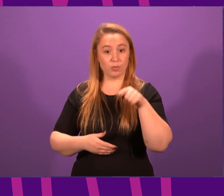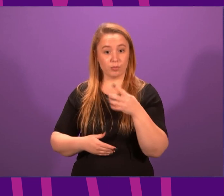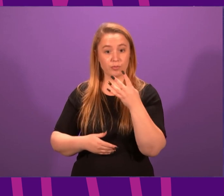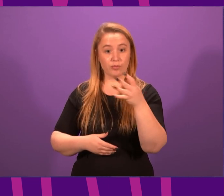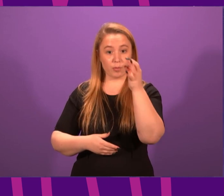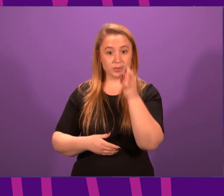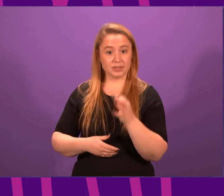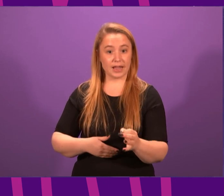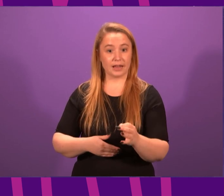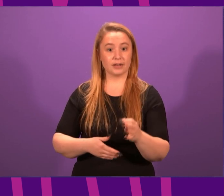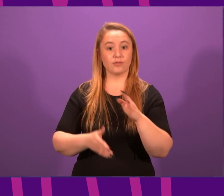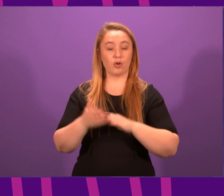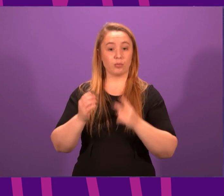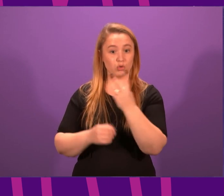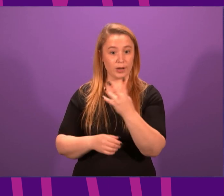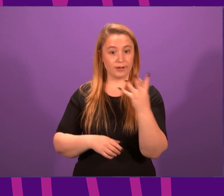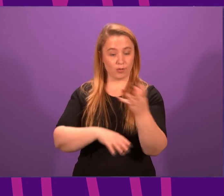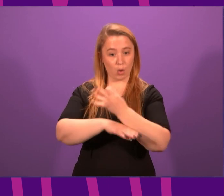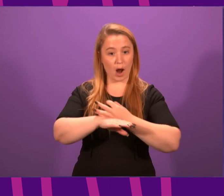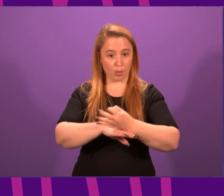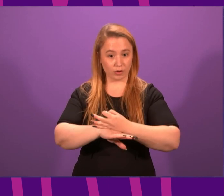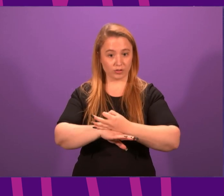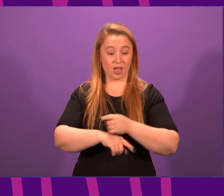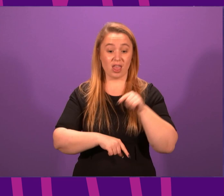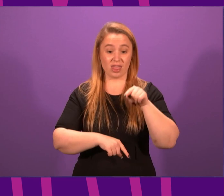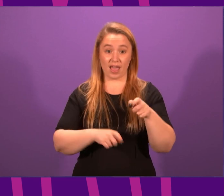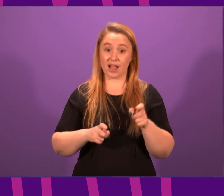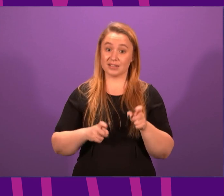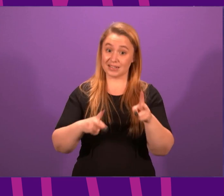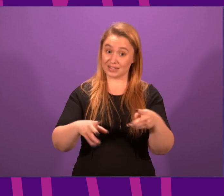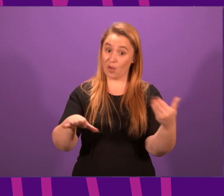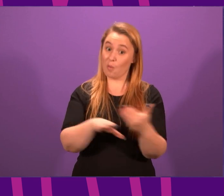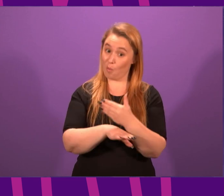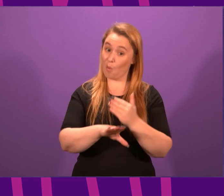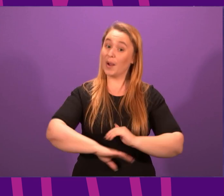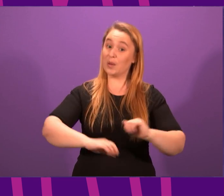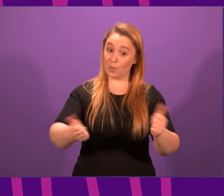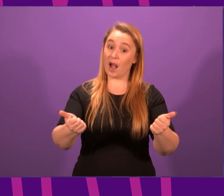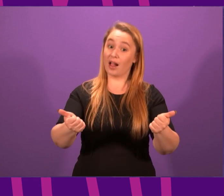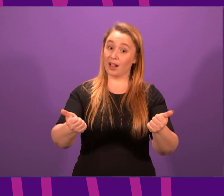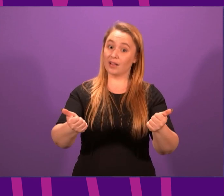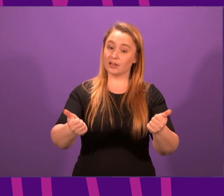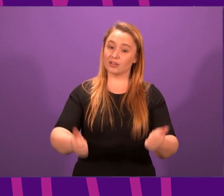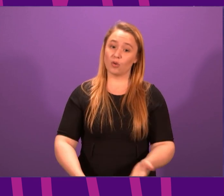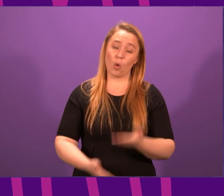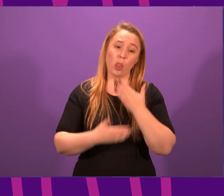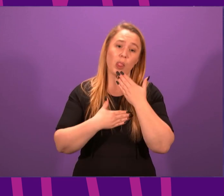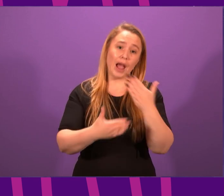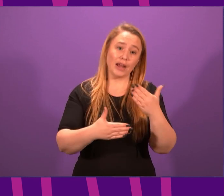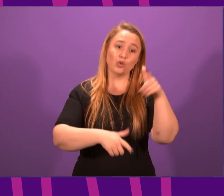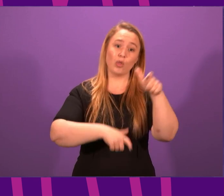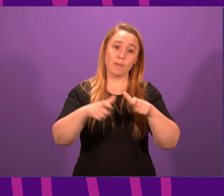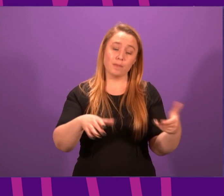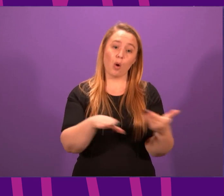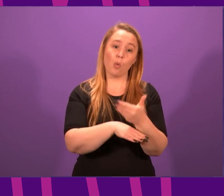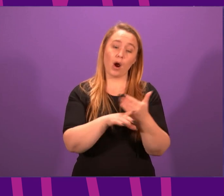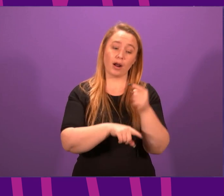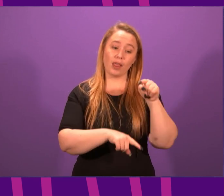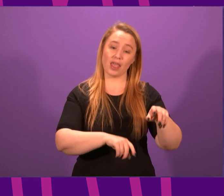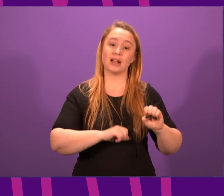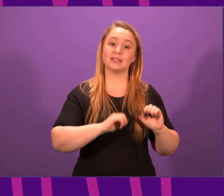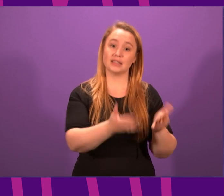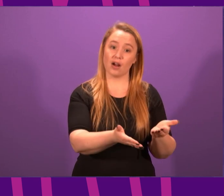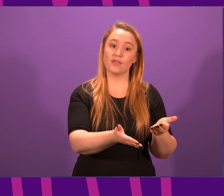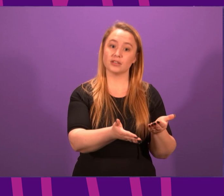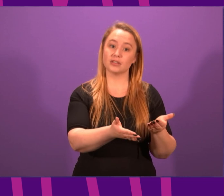74.7% within 24 hours. I think that is a system that is working, and as well as thanking those that work in that service, we